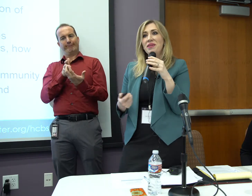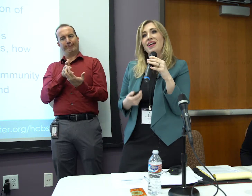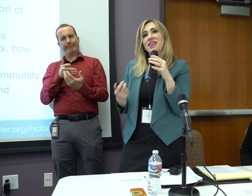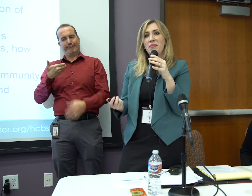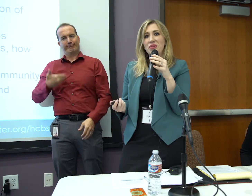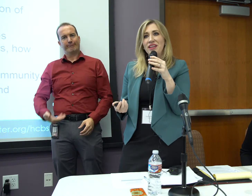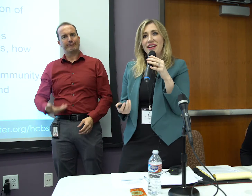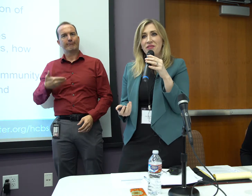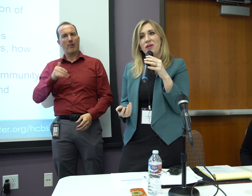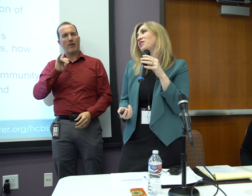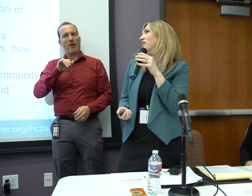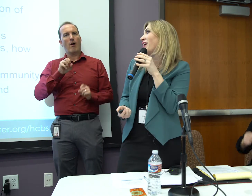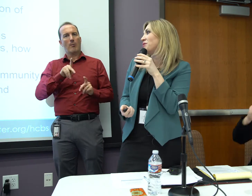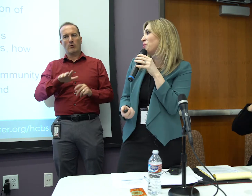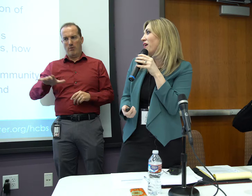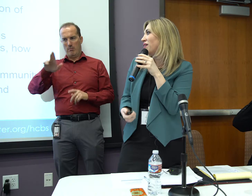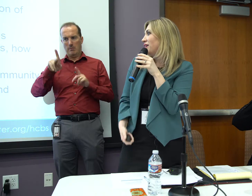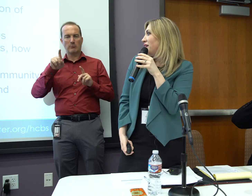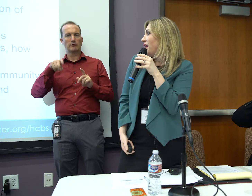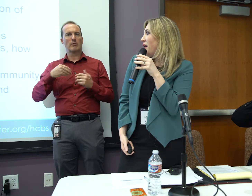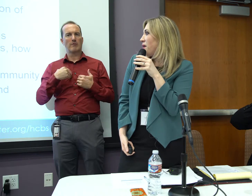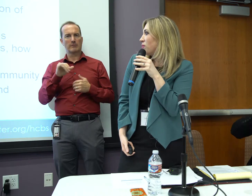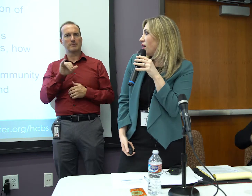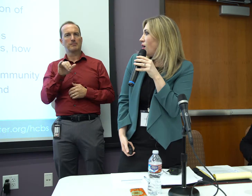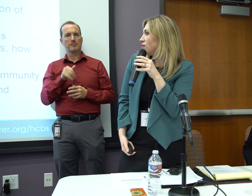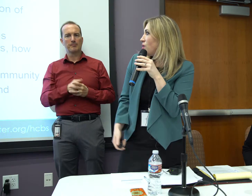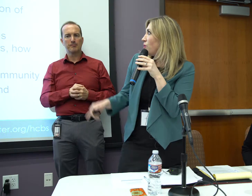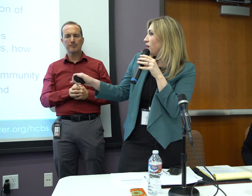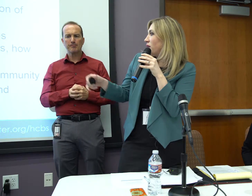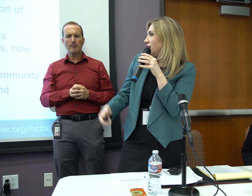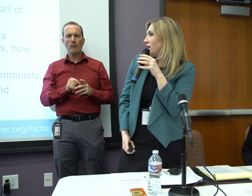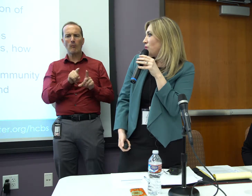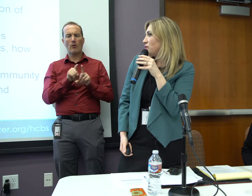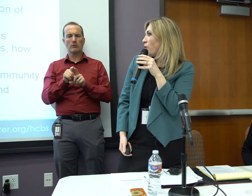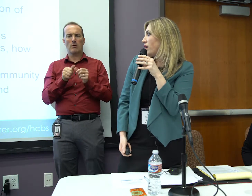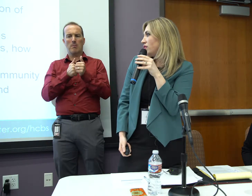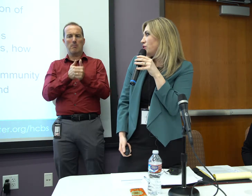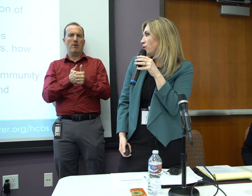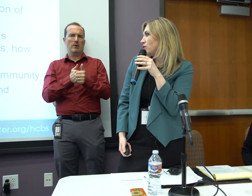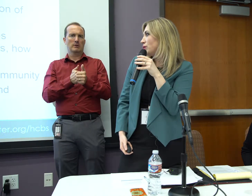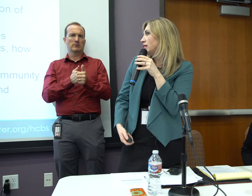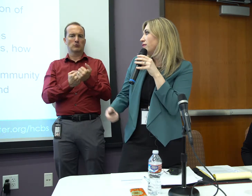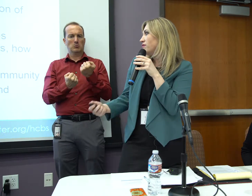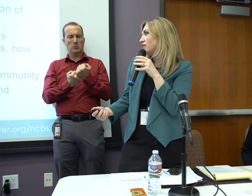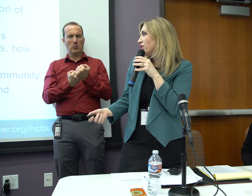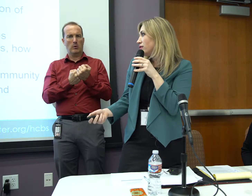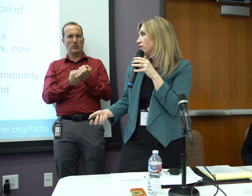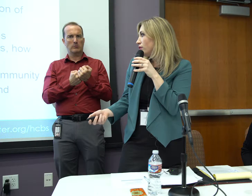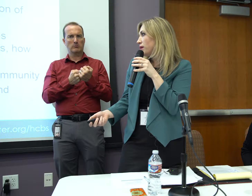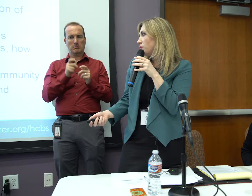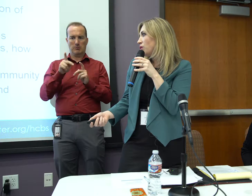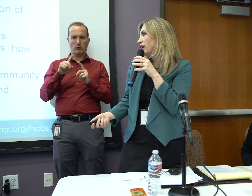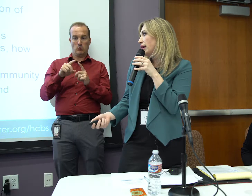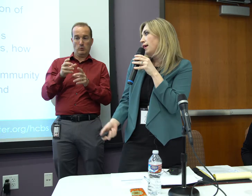who I am, and that's the opportunity that everyone else should have as well. Also, a compliant setting would support individuals to receive